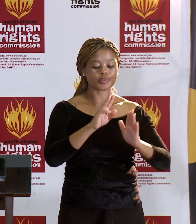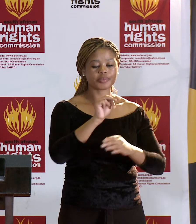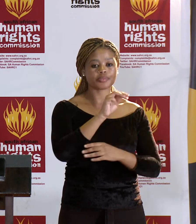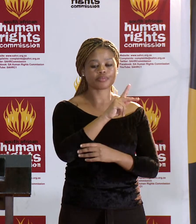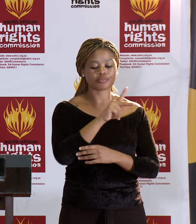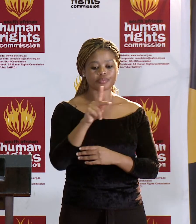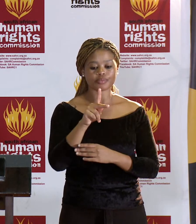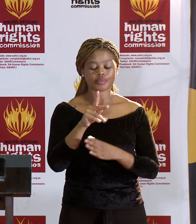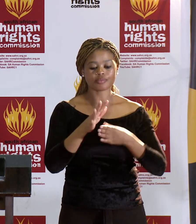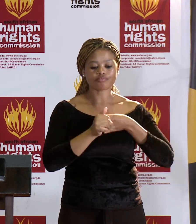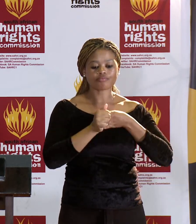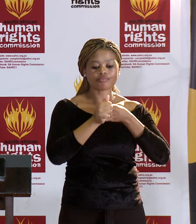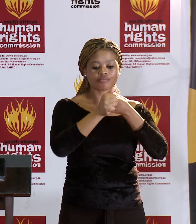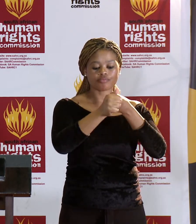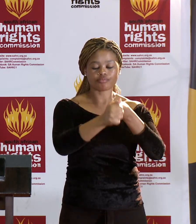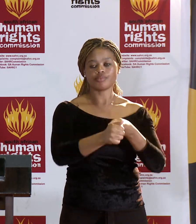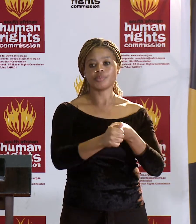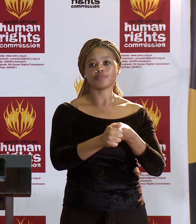a guide,